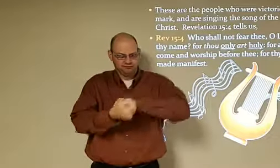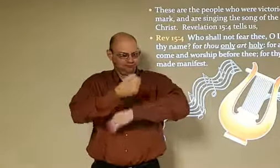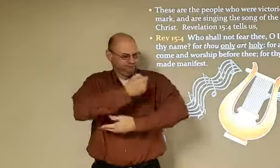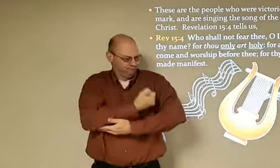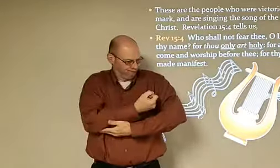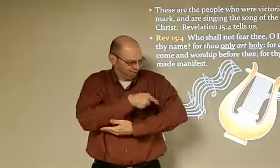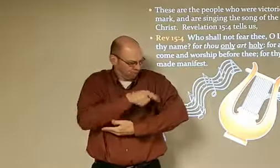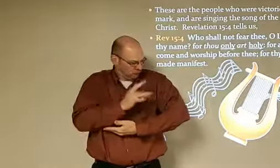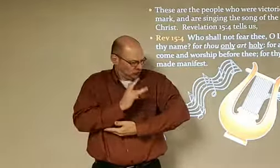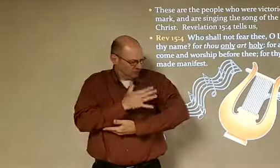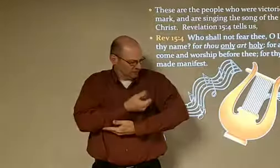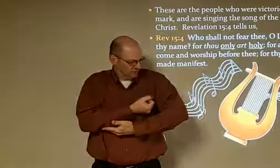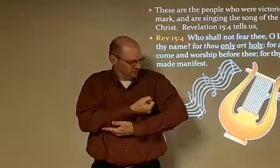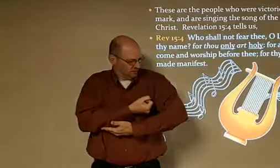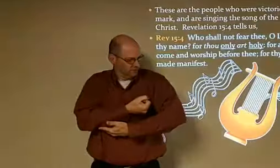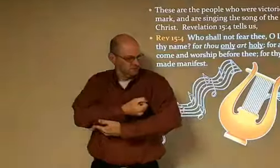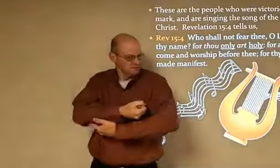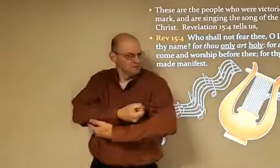they were born.